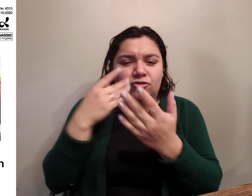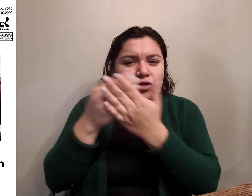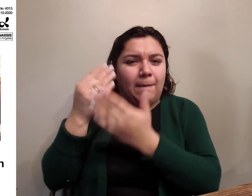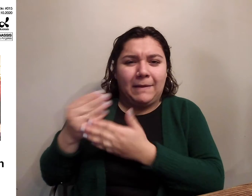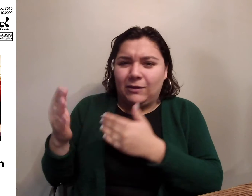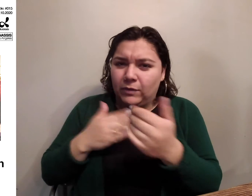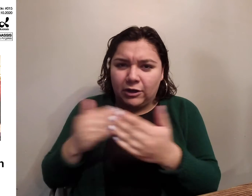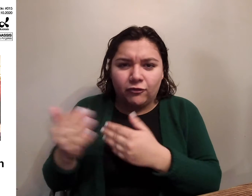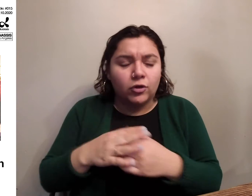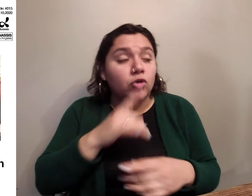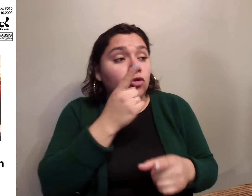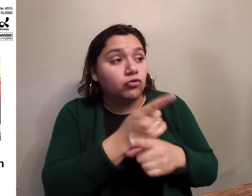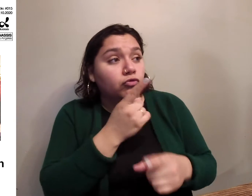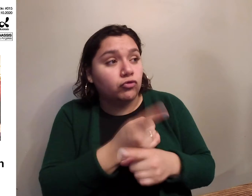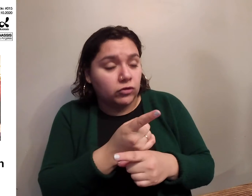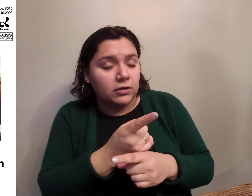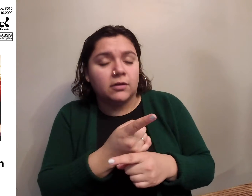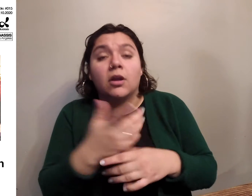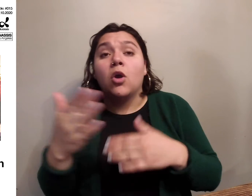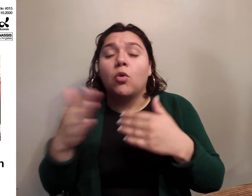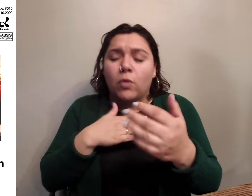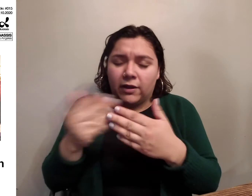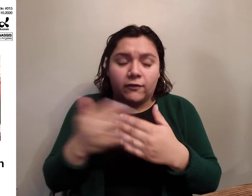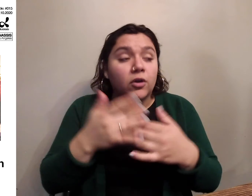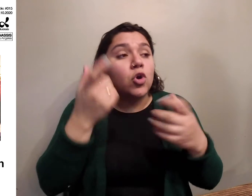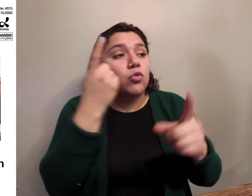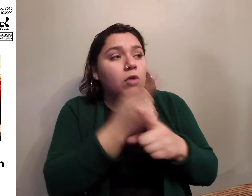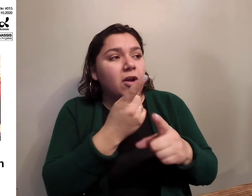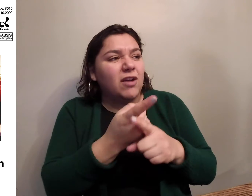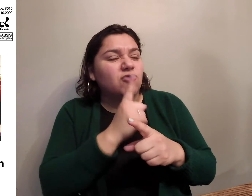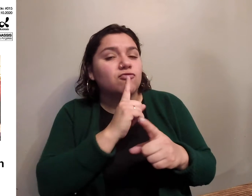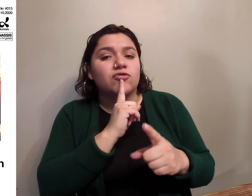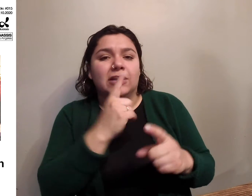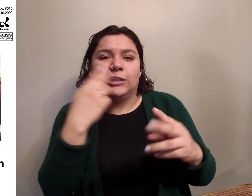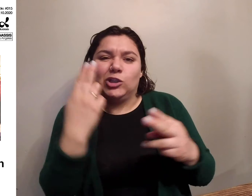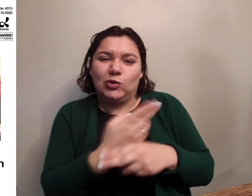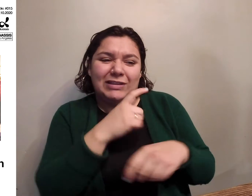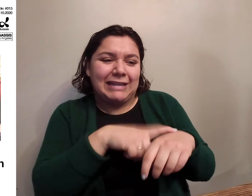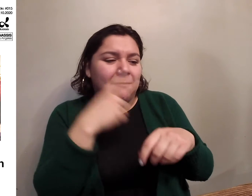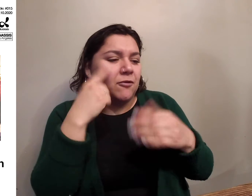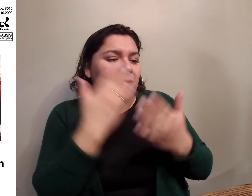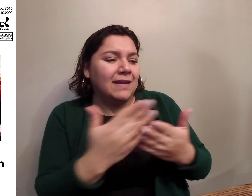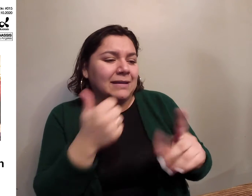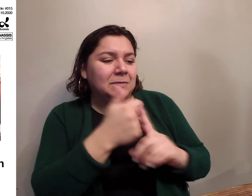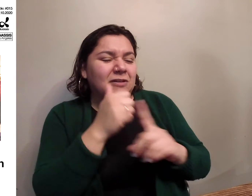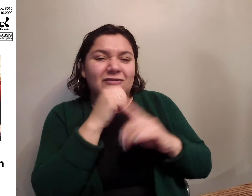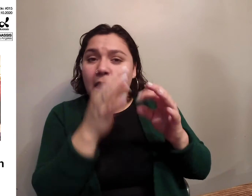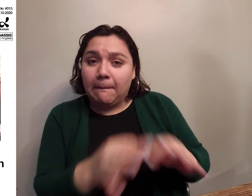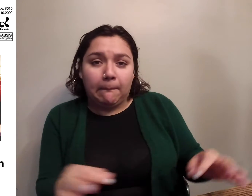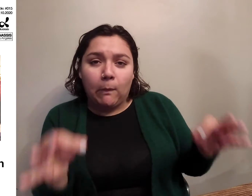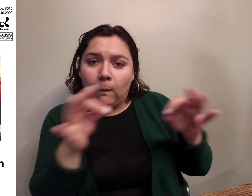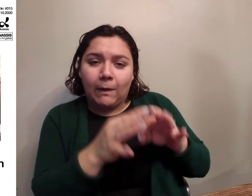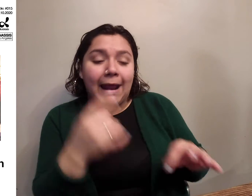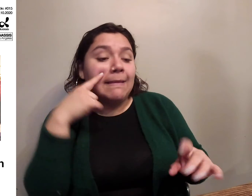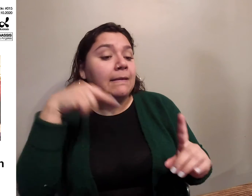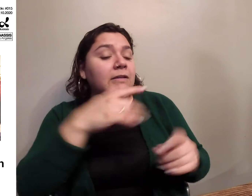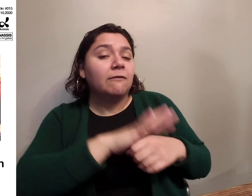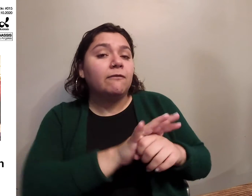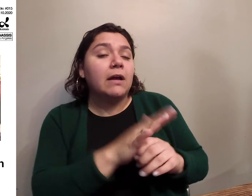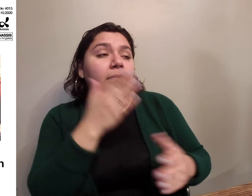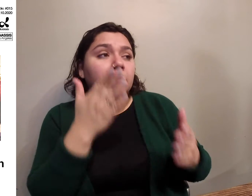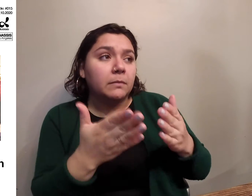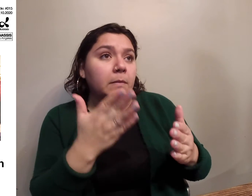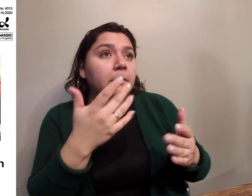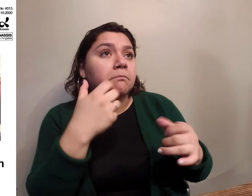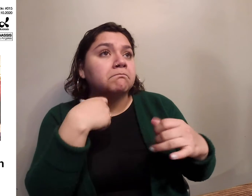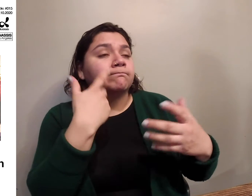whatever. Yeah, too much time with things that are not important. I think this virus perhaps has